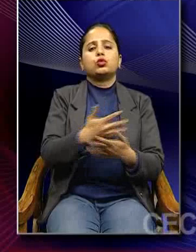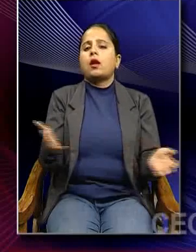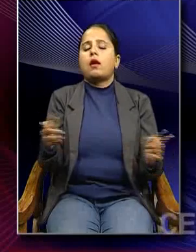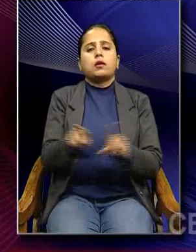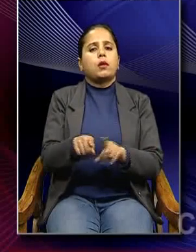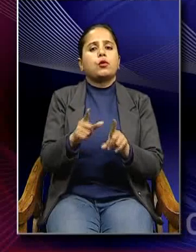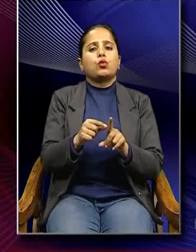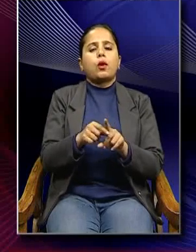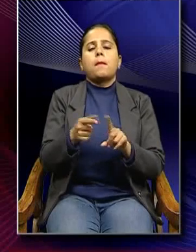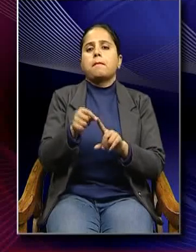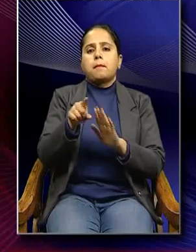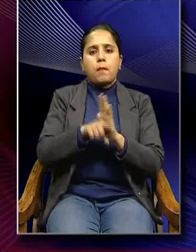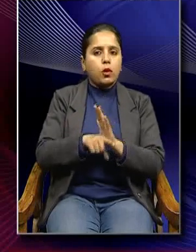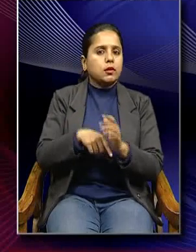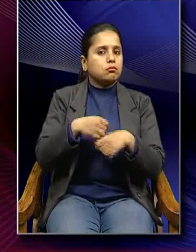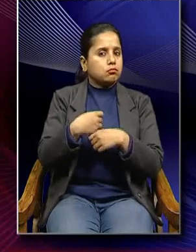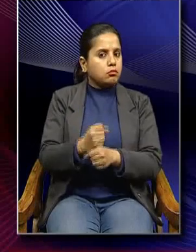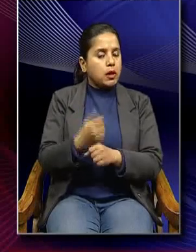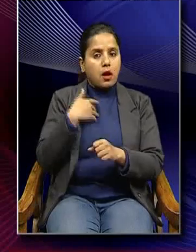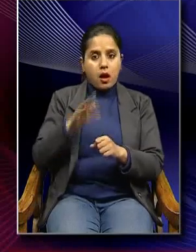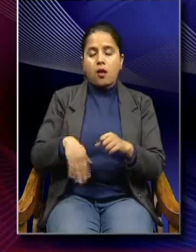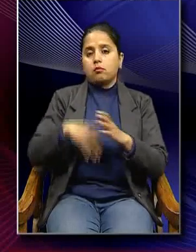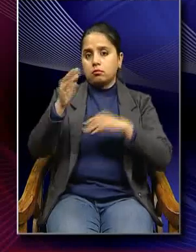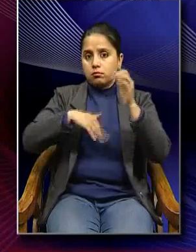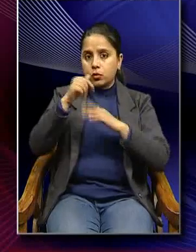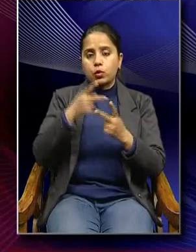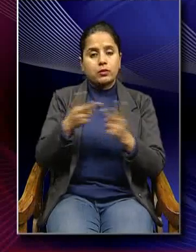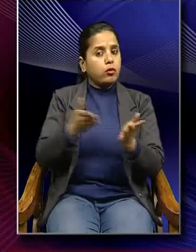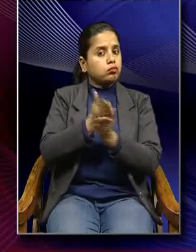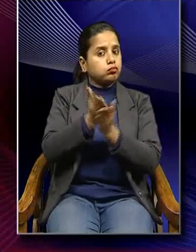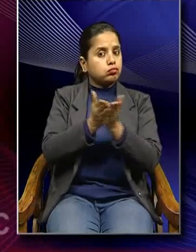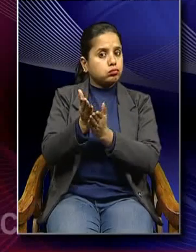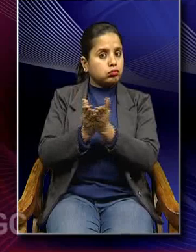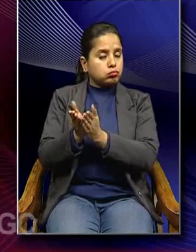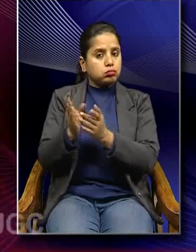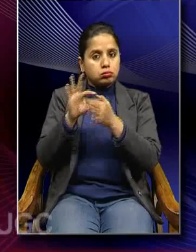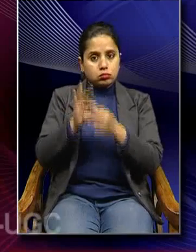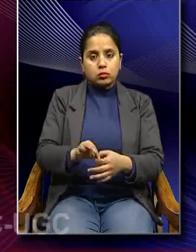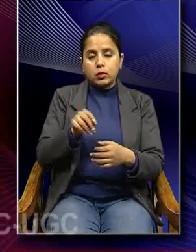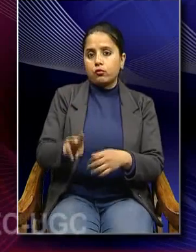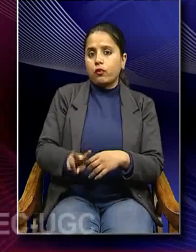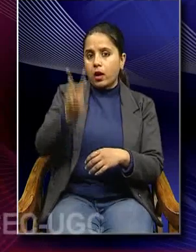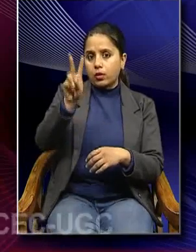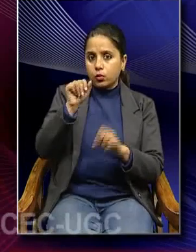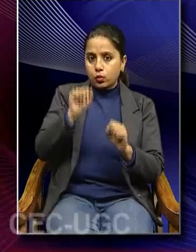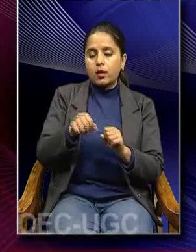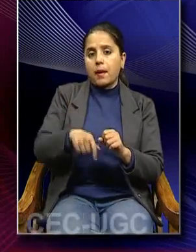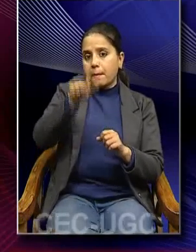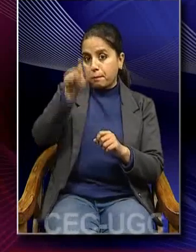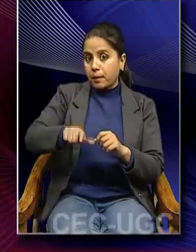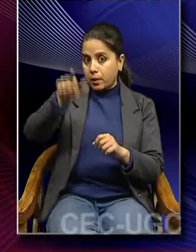of making policy and we construct a different method based on the values that